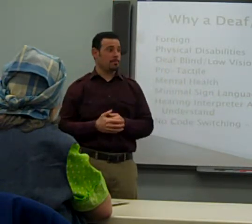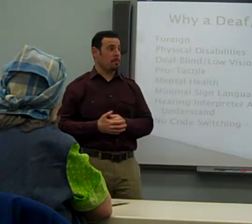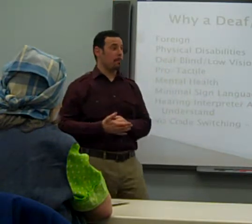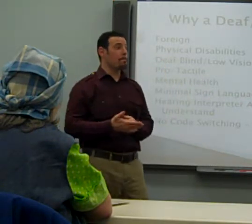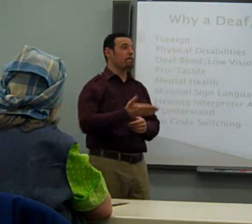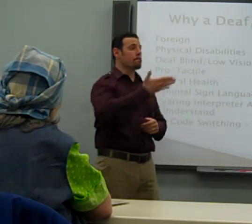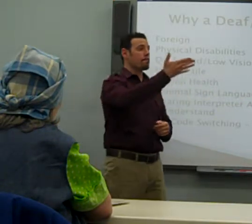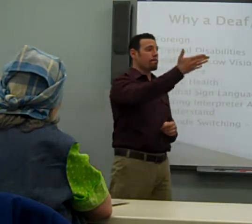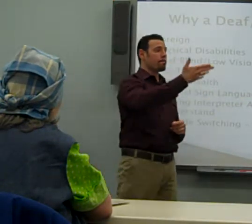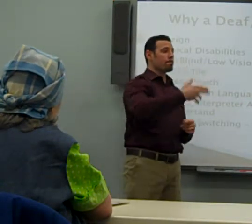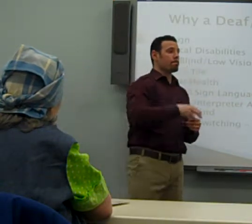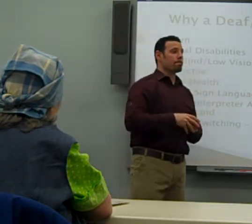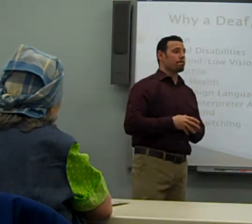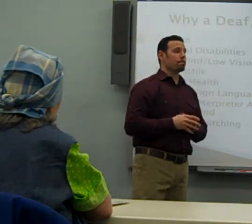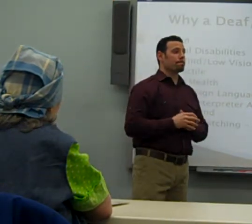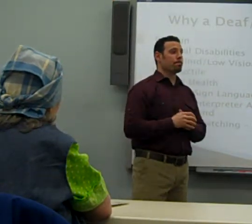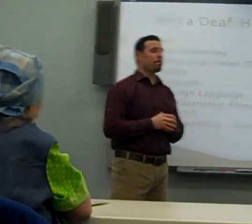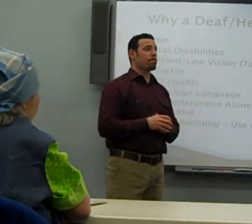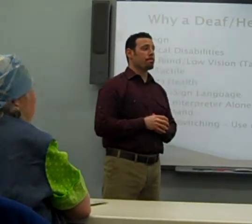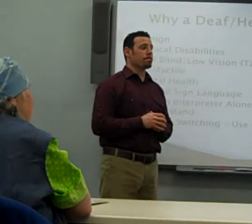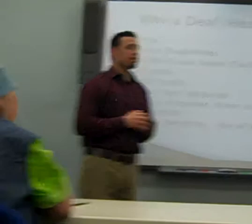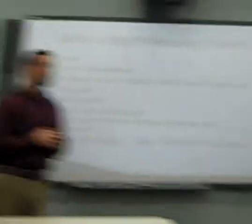So that gives me a little bit of time to know what to expect.